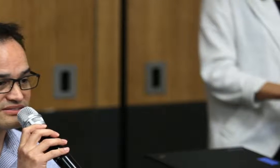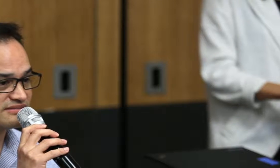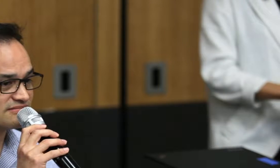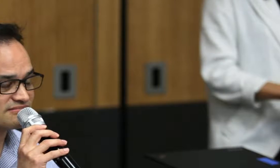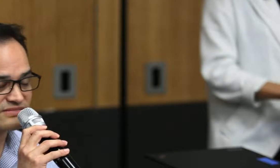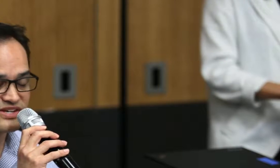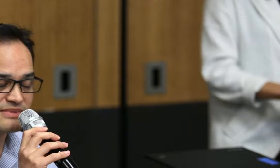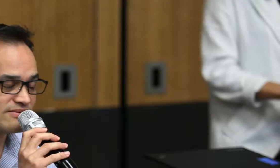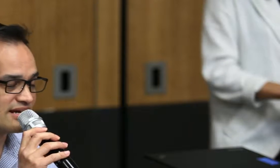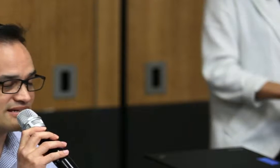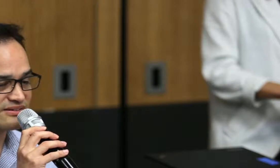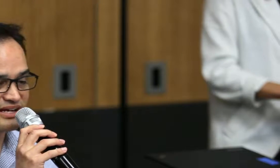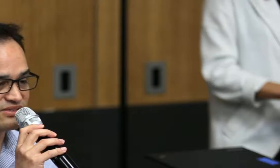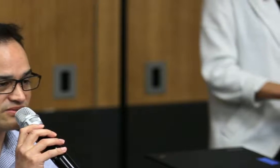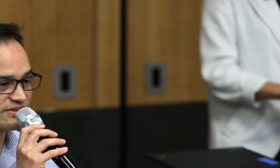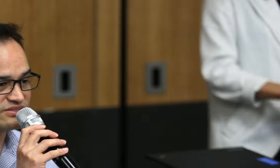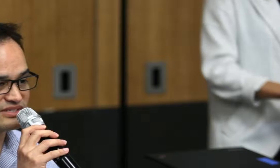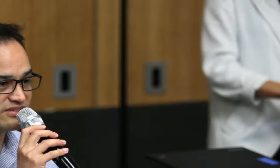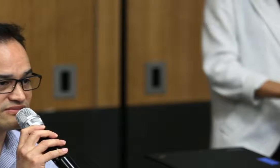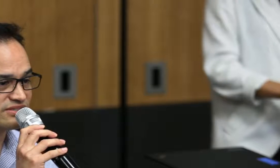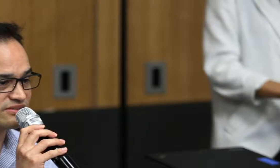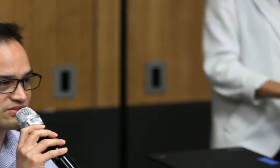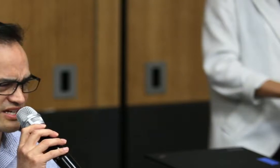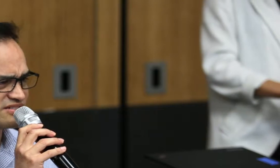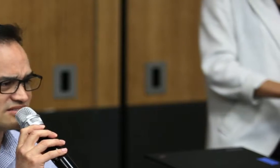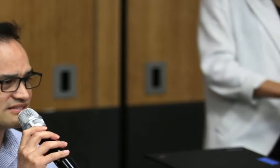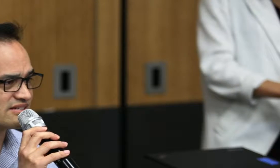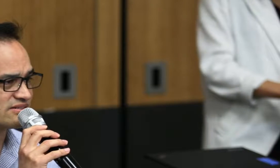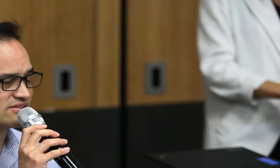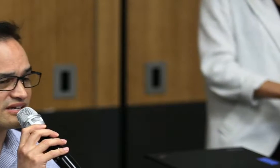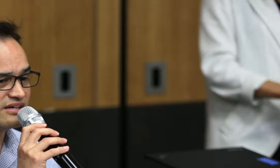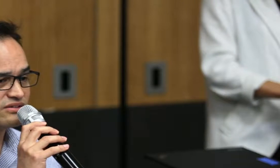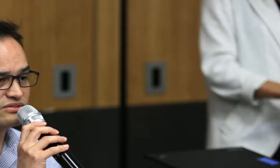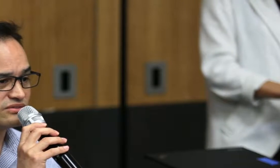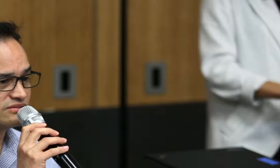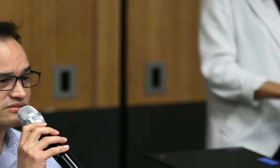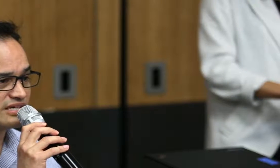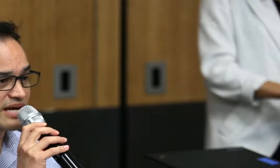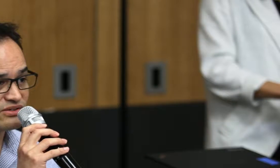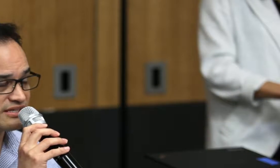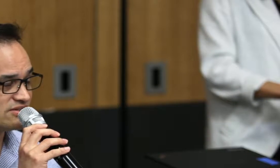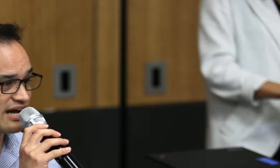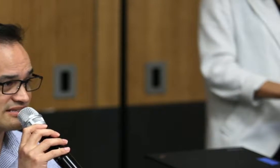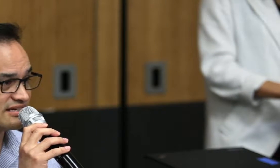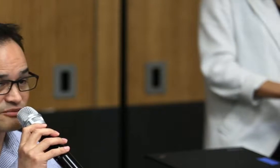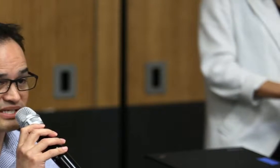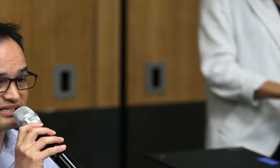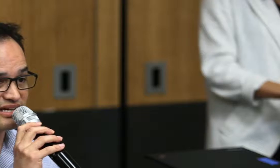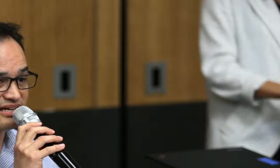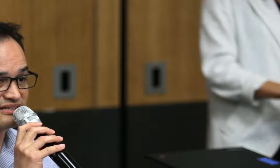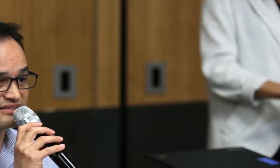assistance. Either it's resume writing or how do you do an interview, those transition skills, to how do you get into a